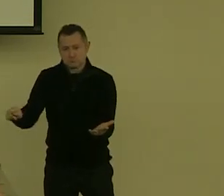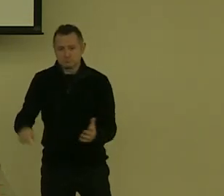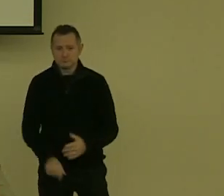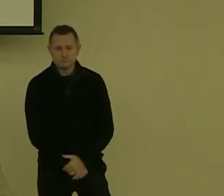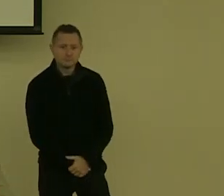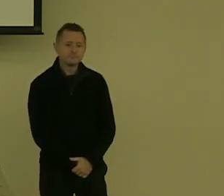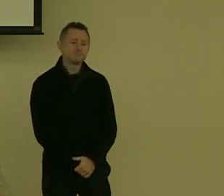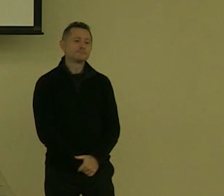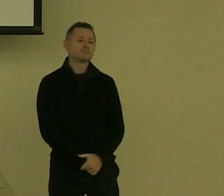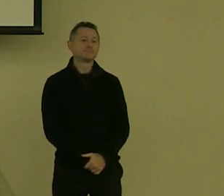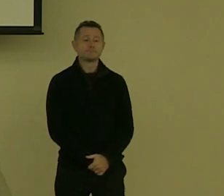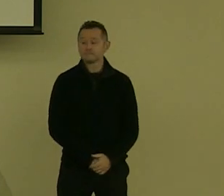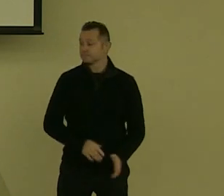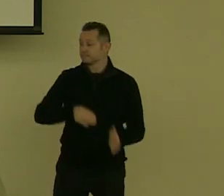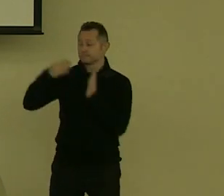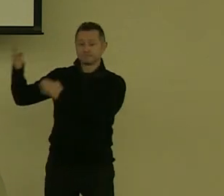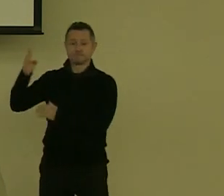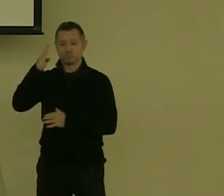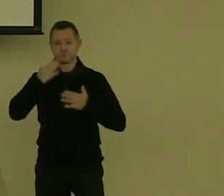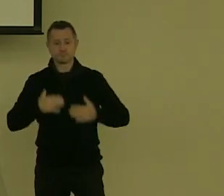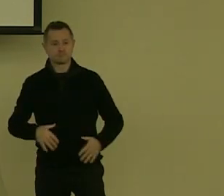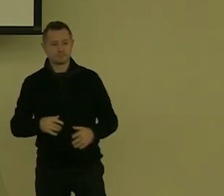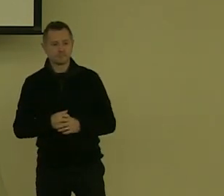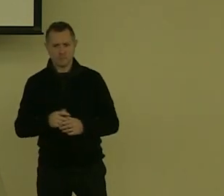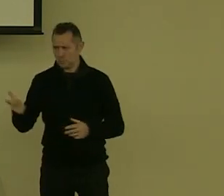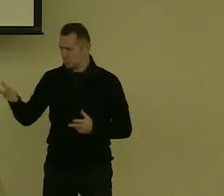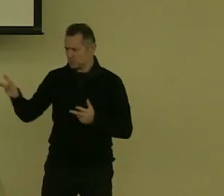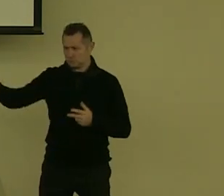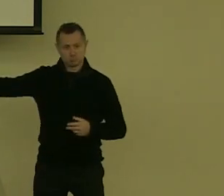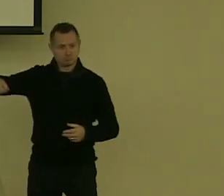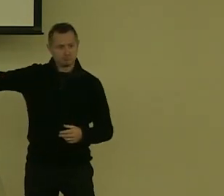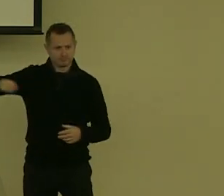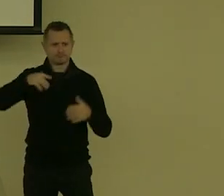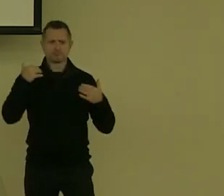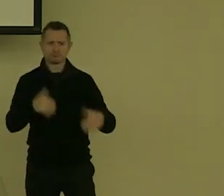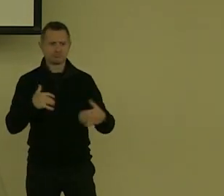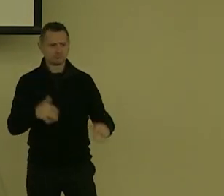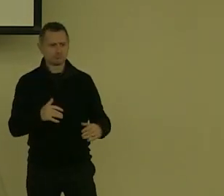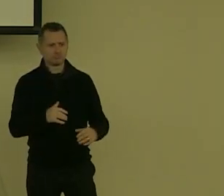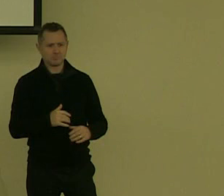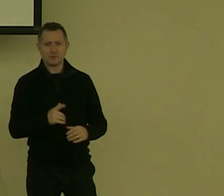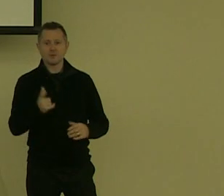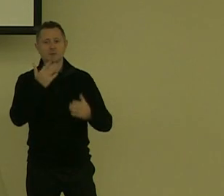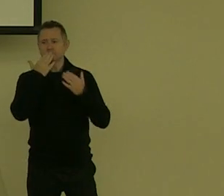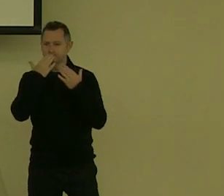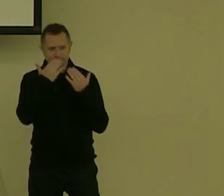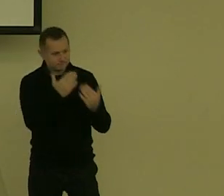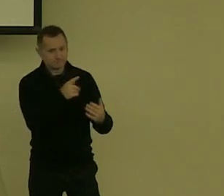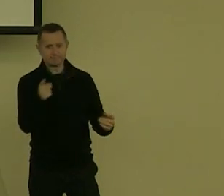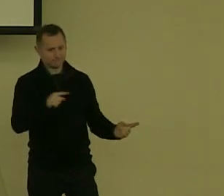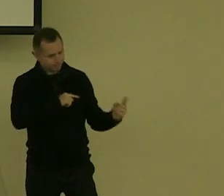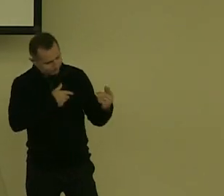to Mice and Dan Mazur for allowing us to have this chance. Gradually, we will open this